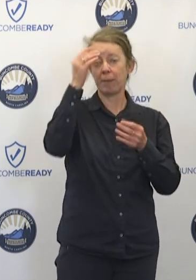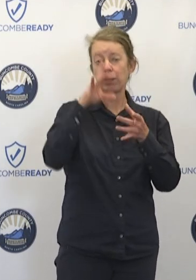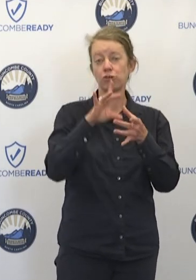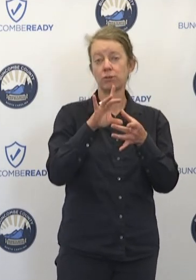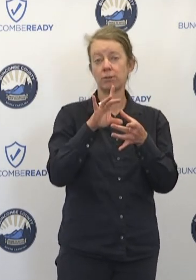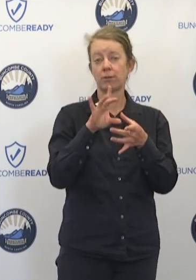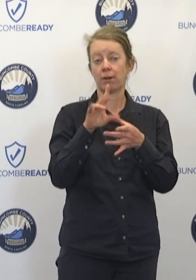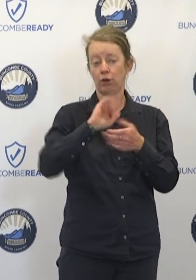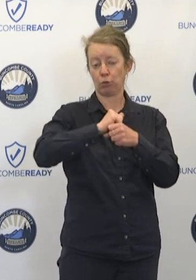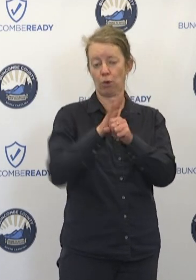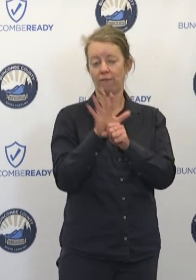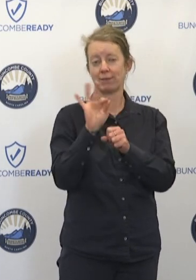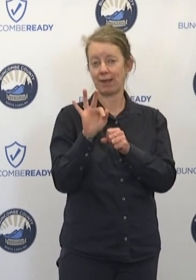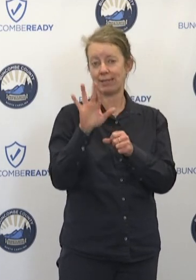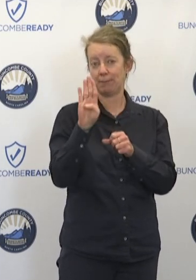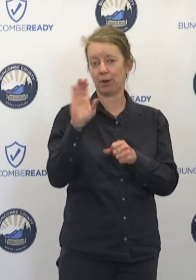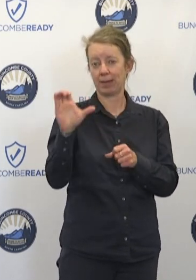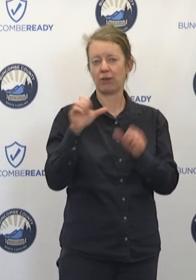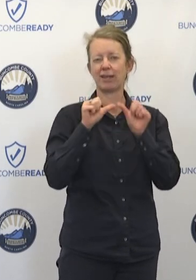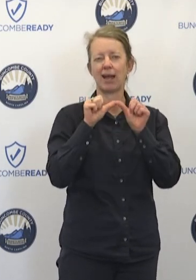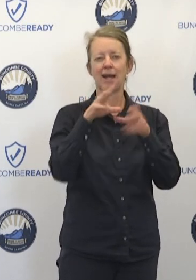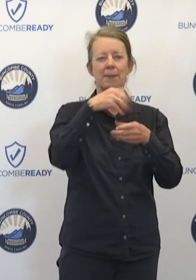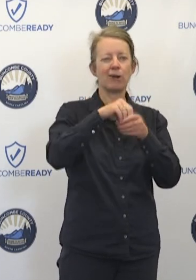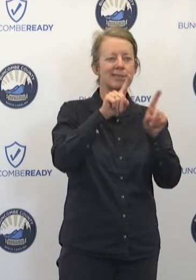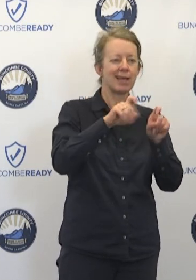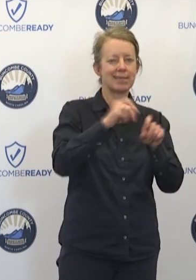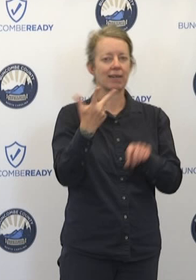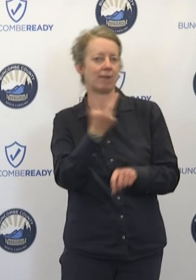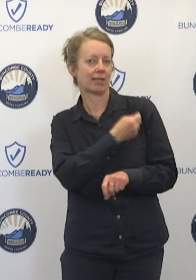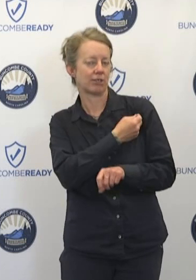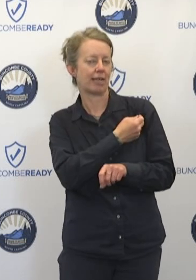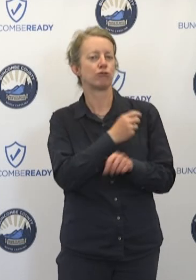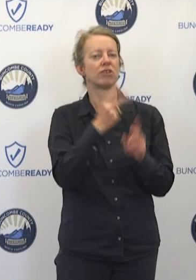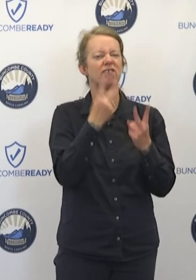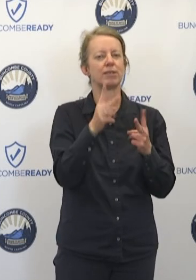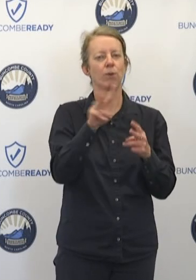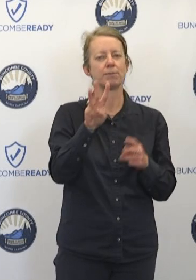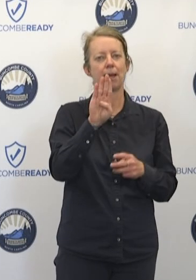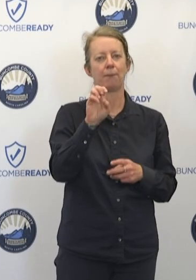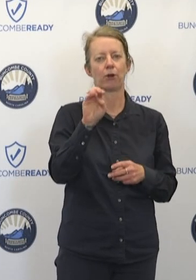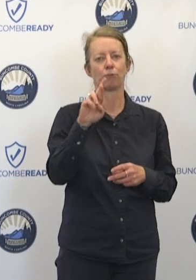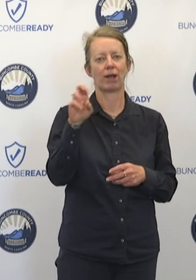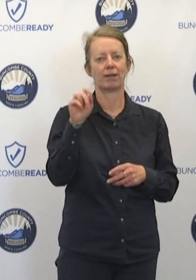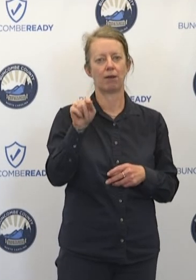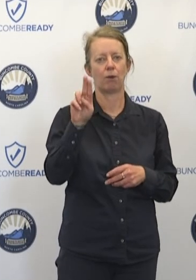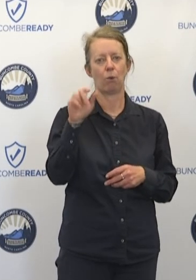testing and vaccination, please visit buncombeready.org. Thank you.